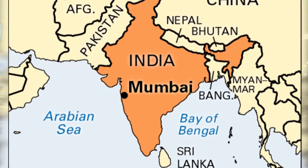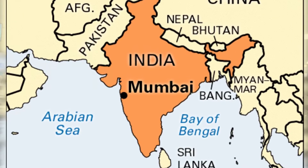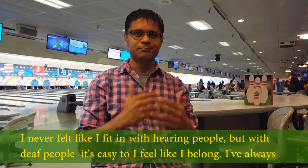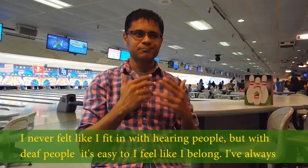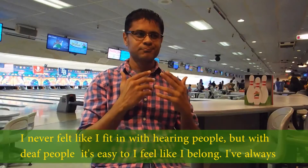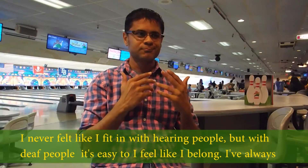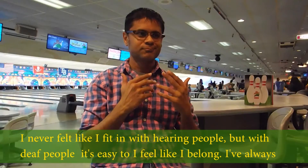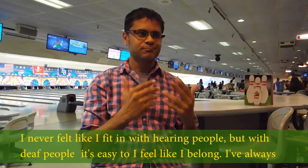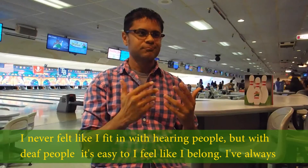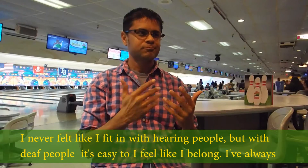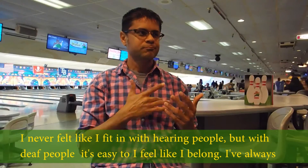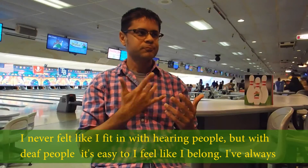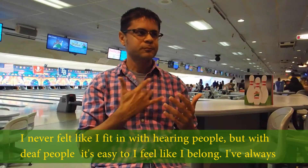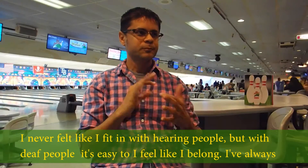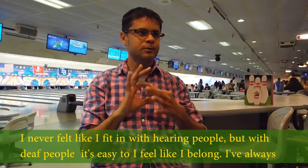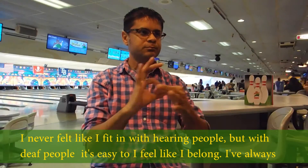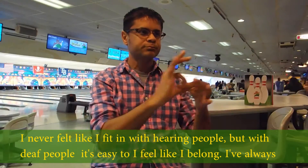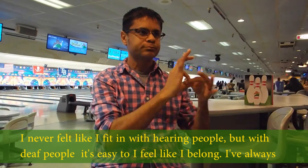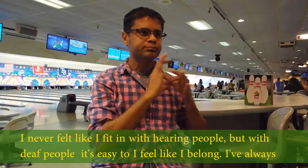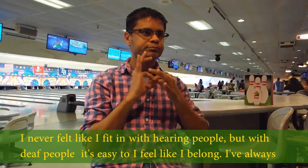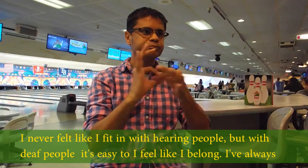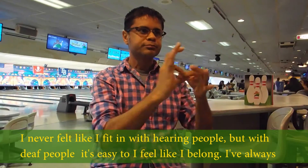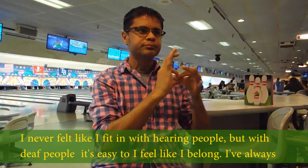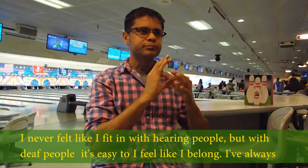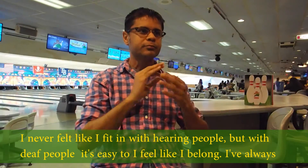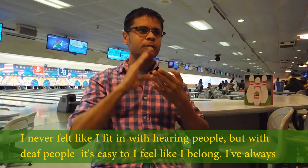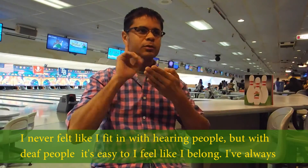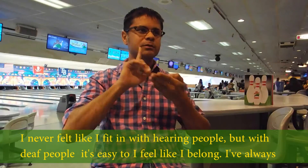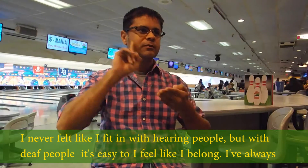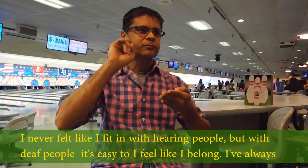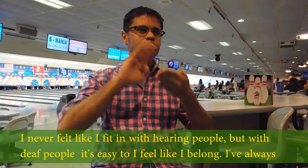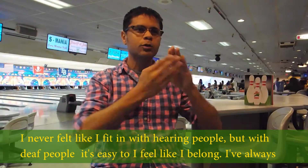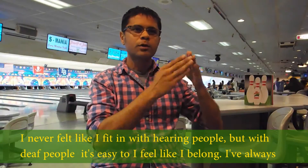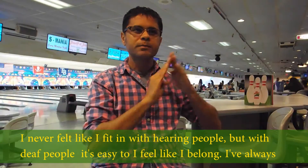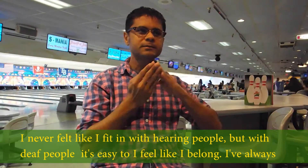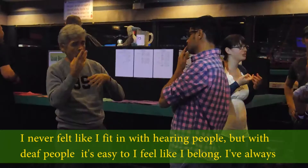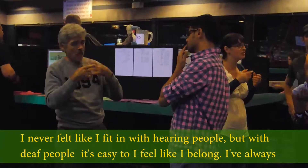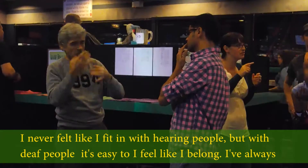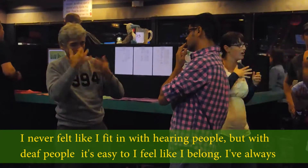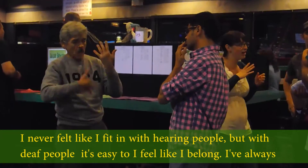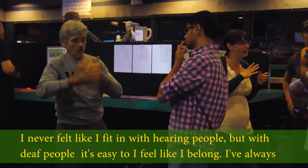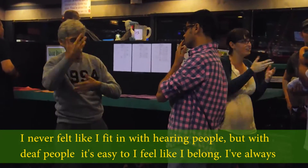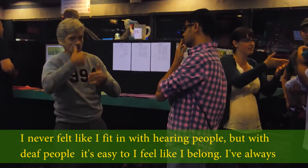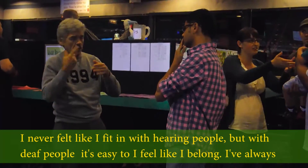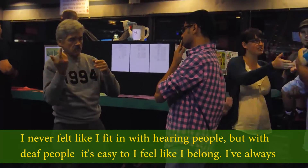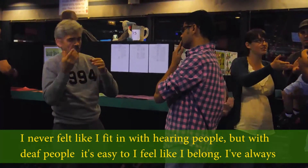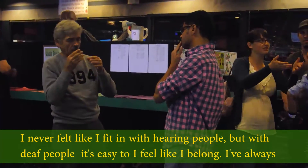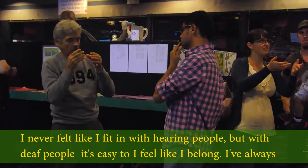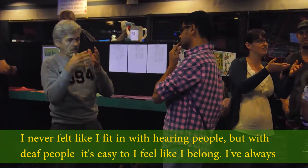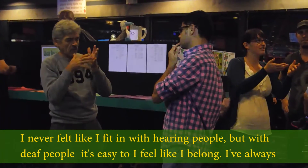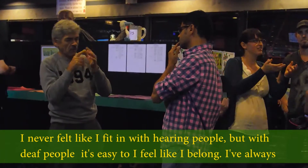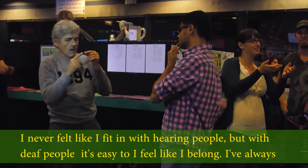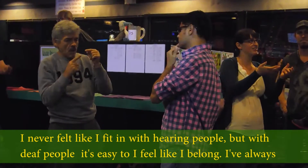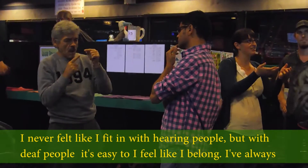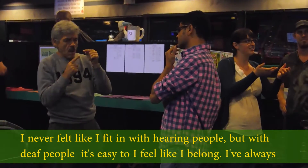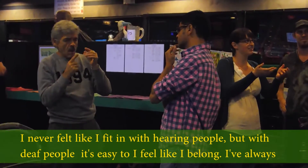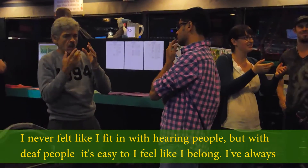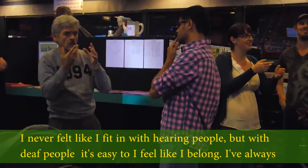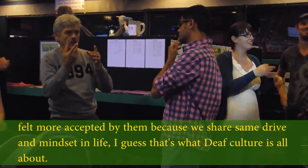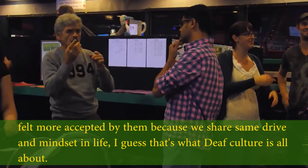I never felt like I fit in with hearing people. But with Deaf people, it's easy to feel like I belong. I've always felt